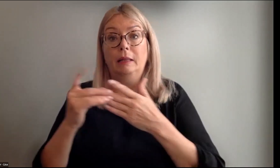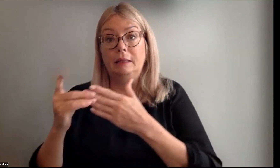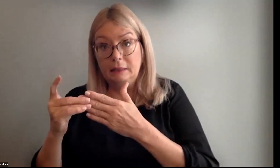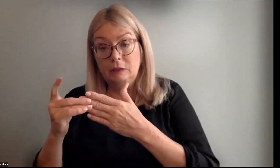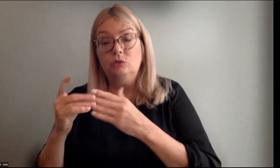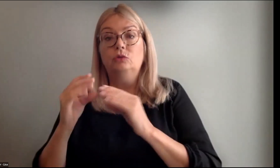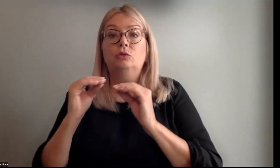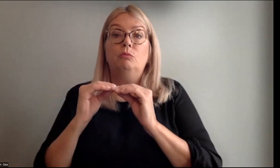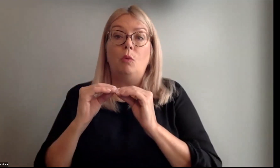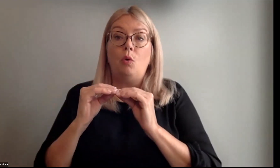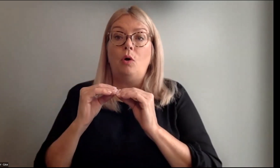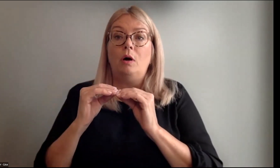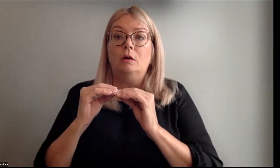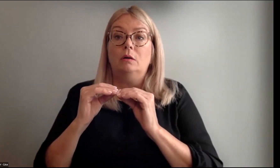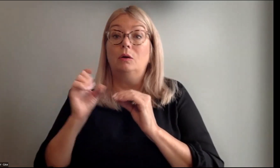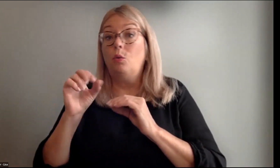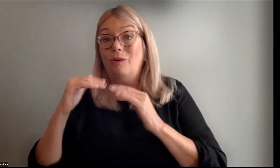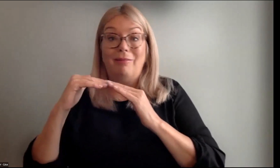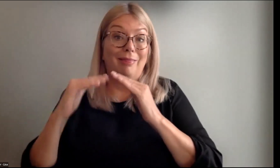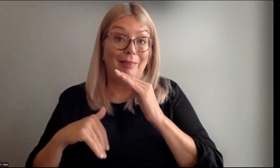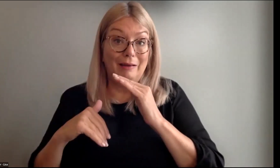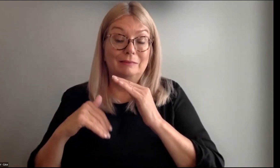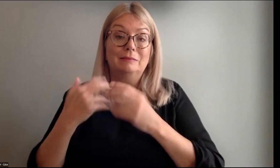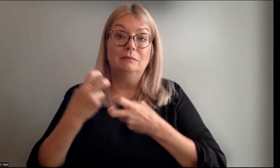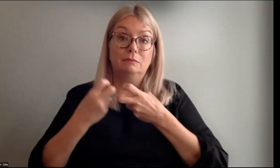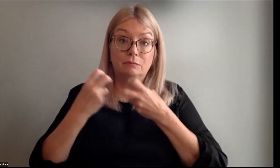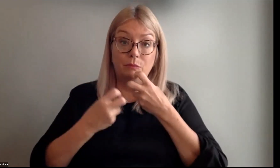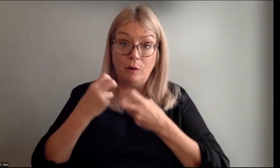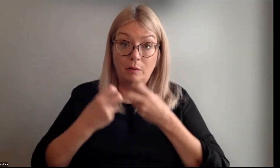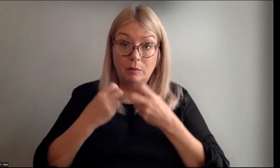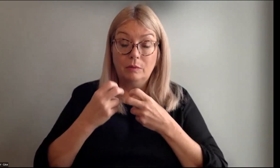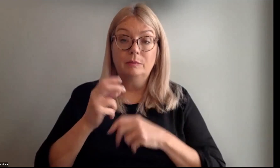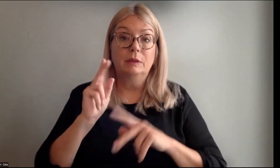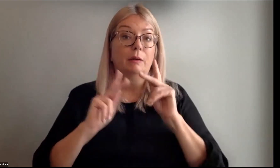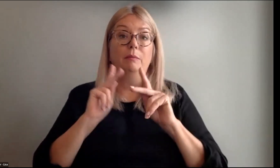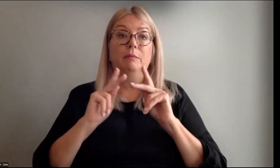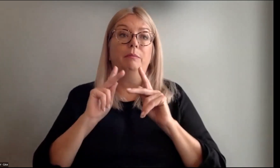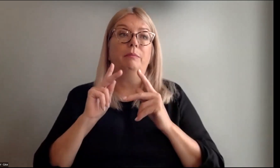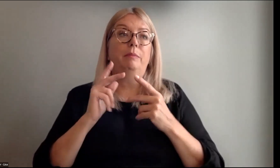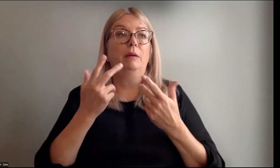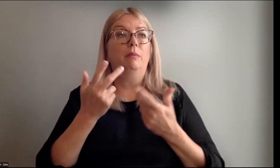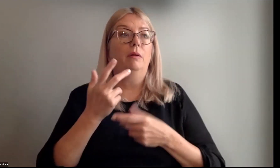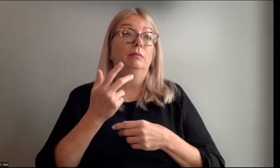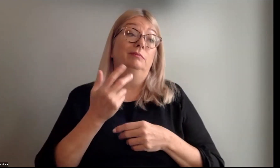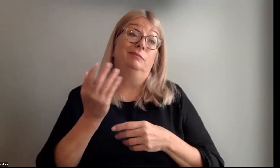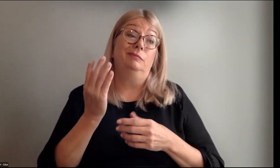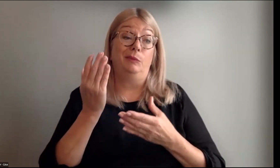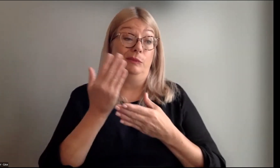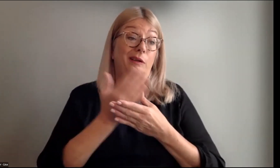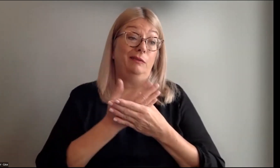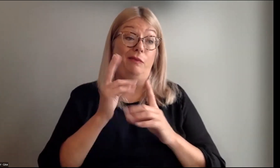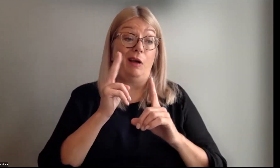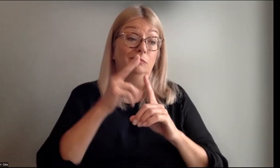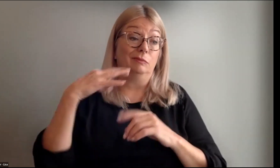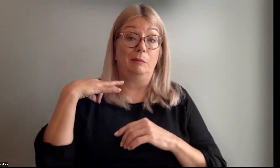certain types of claimants saying, well, I'm going to file for a waiver and see what happens, versus other claimants who are like, I don't know, I don't want to